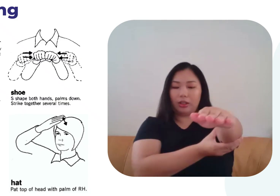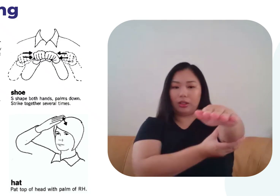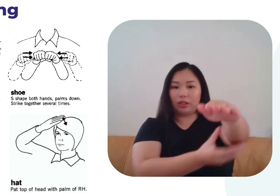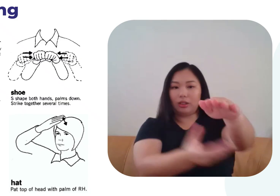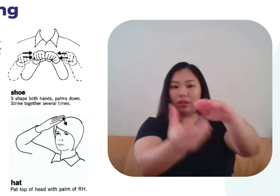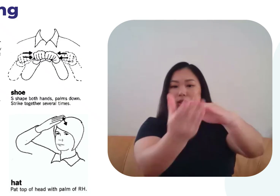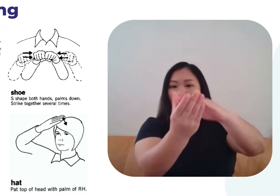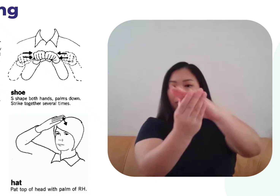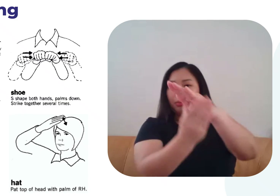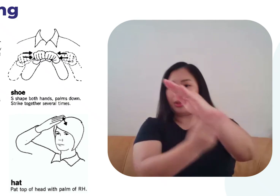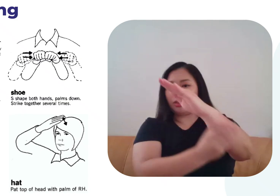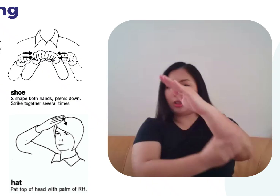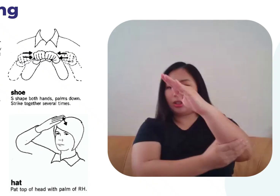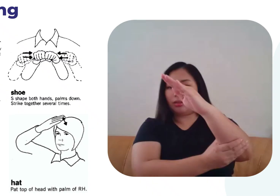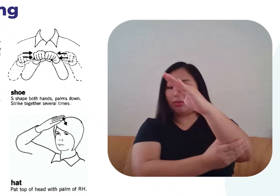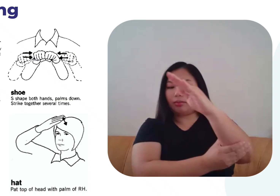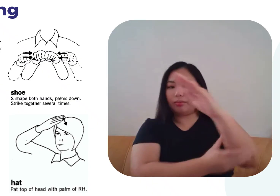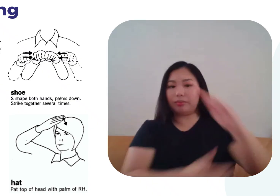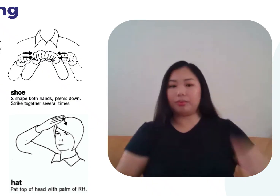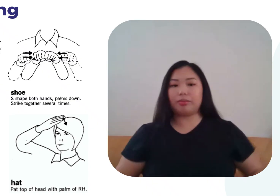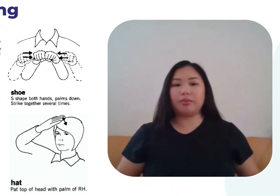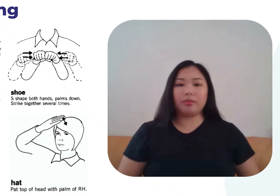boot, boot.